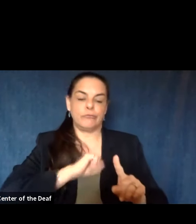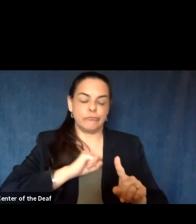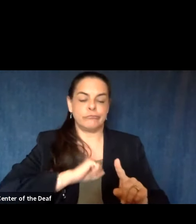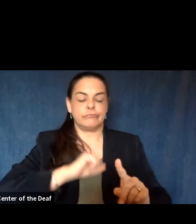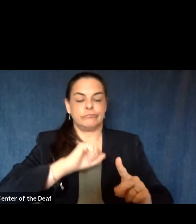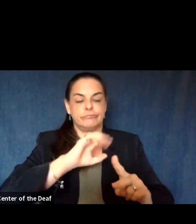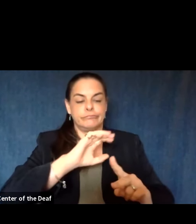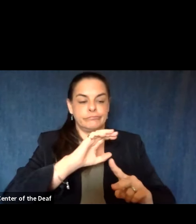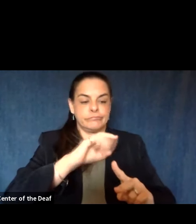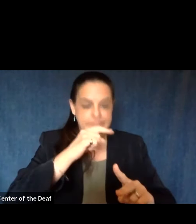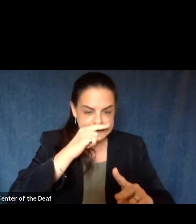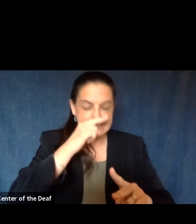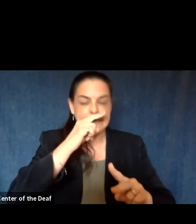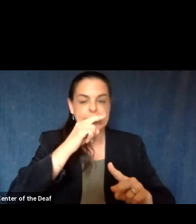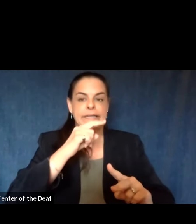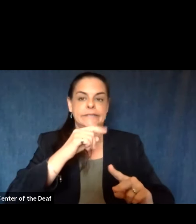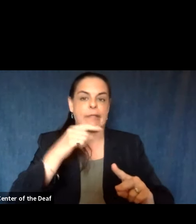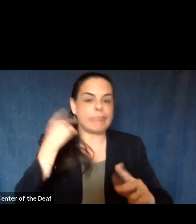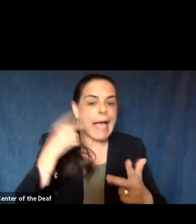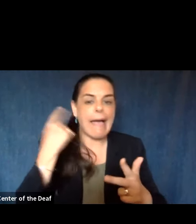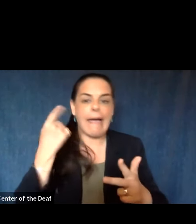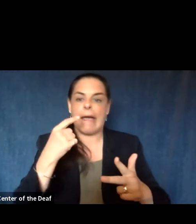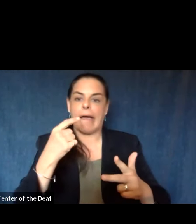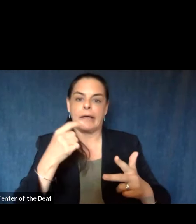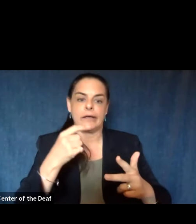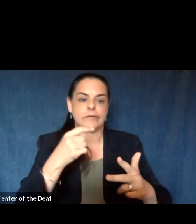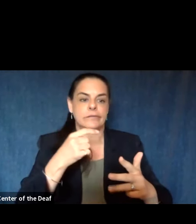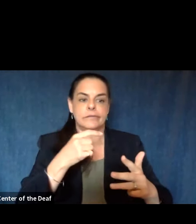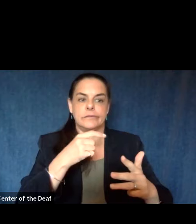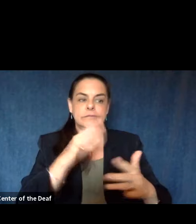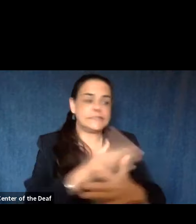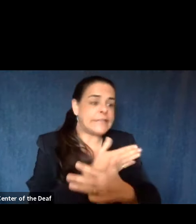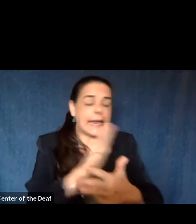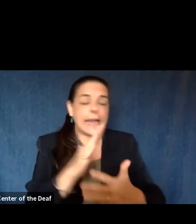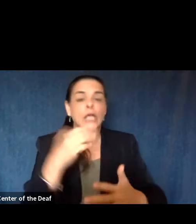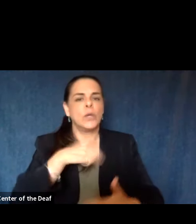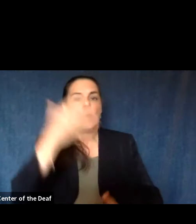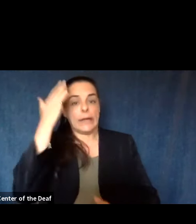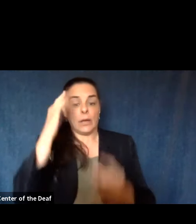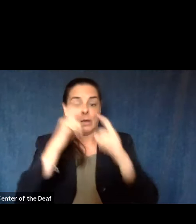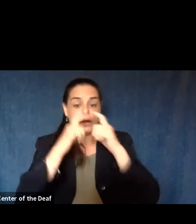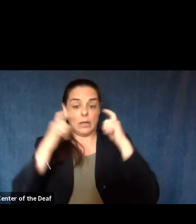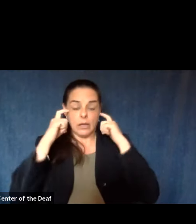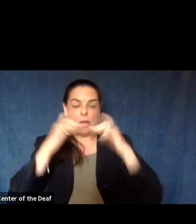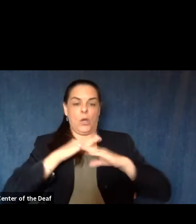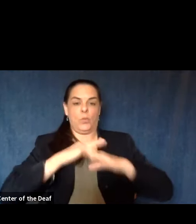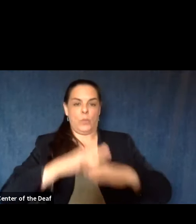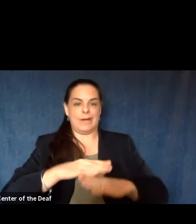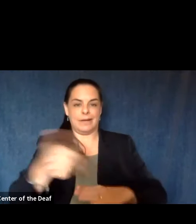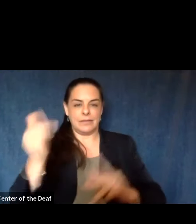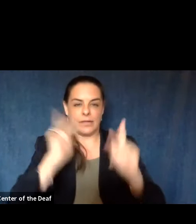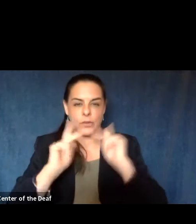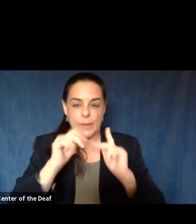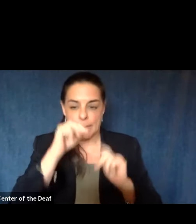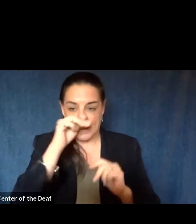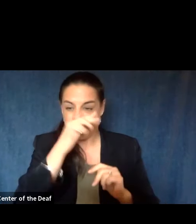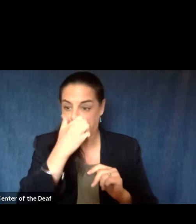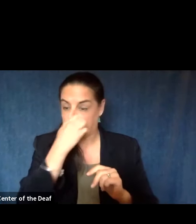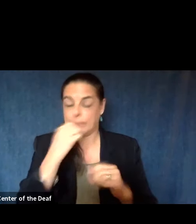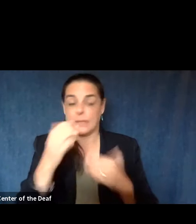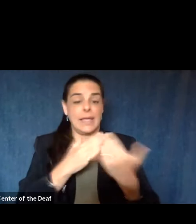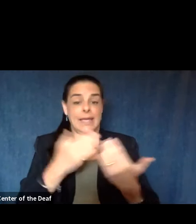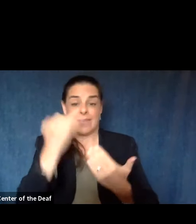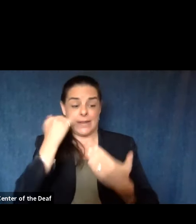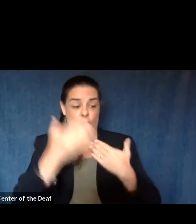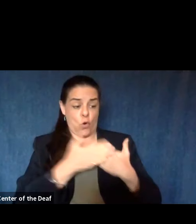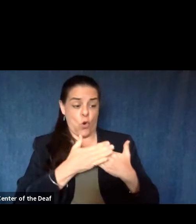laugh. So we know that wearing a face covering protects other people. So if both people are wearing a face covering, even if you're close together, your